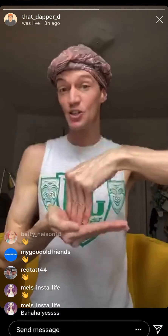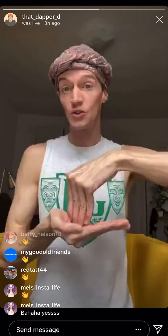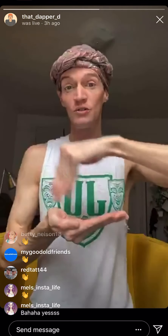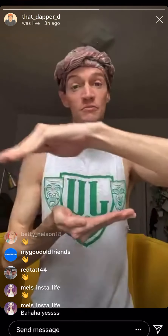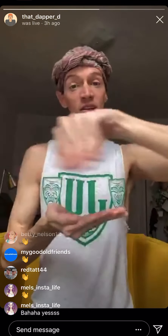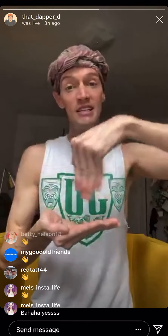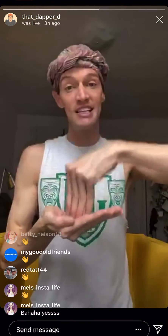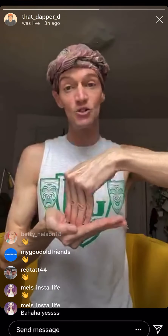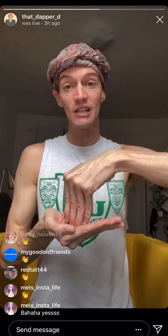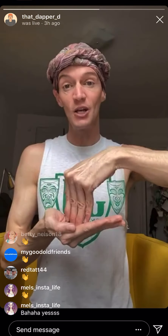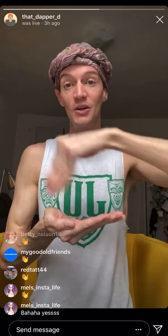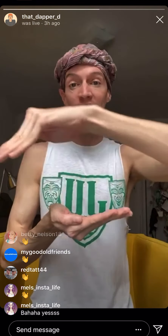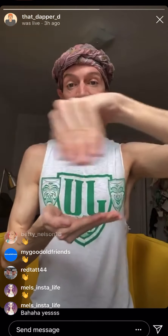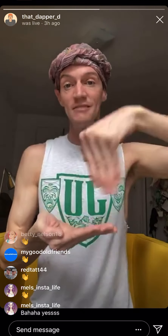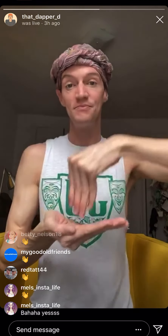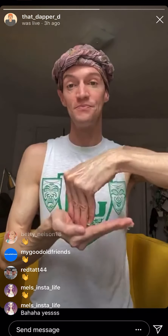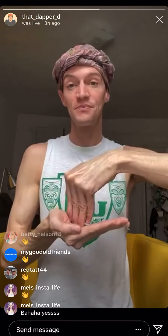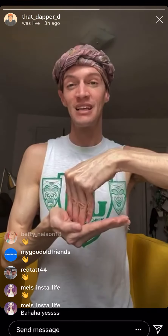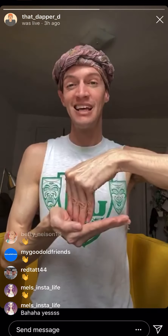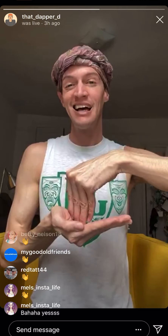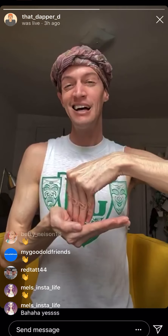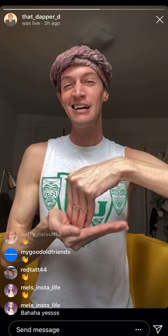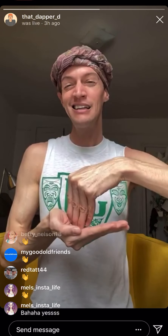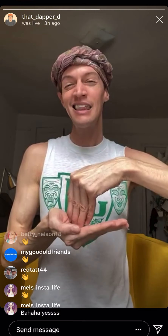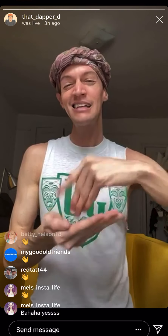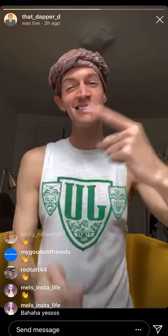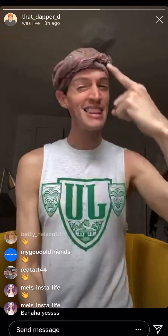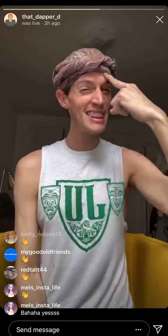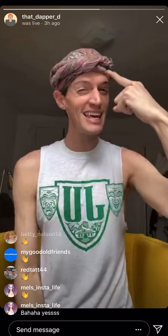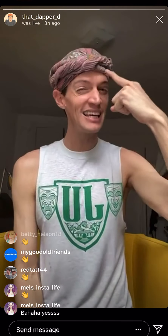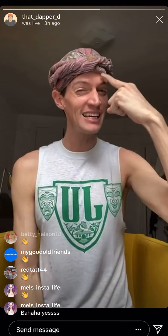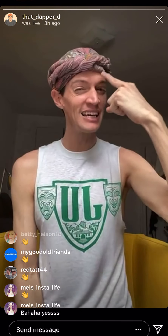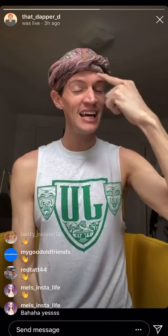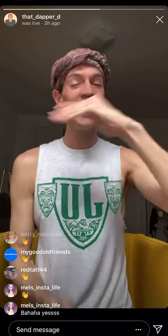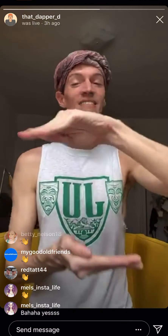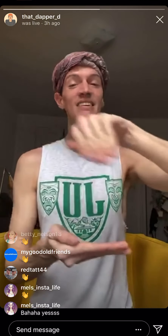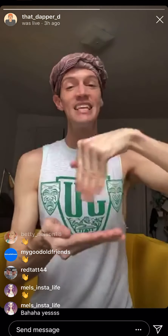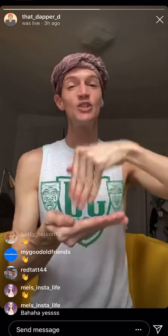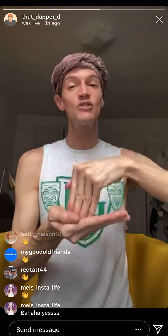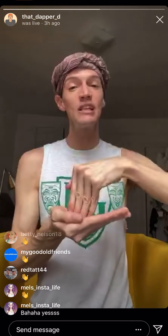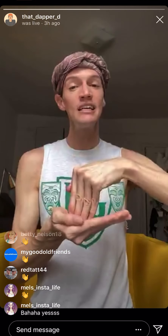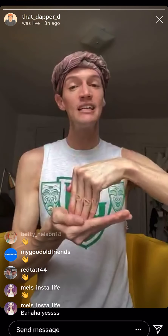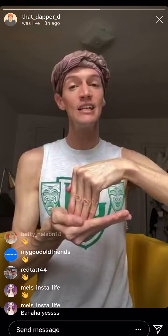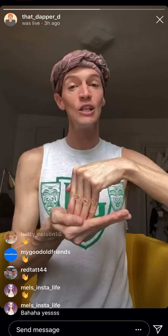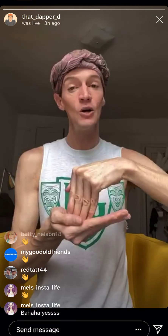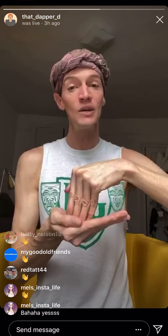centrally located uh let's think of a centrally located